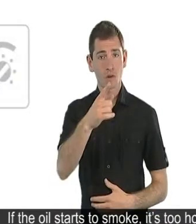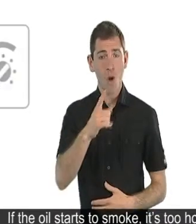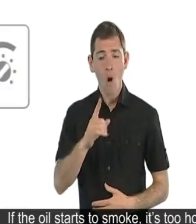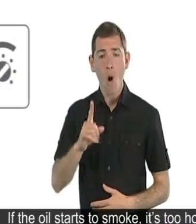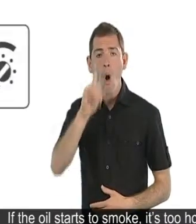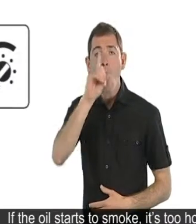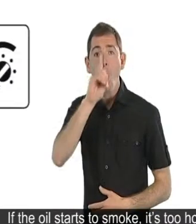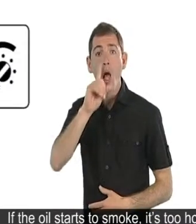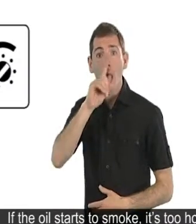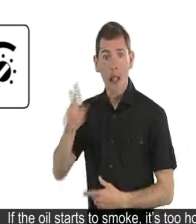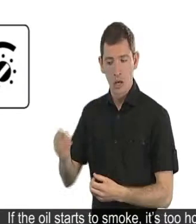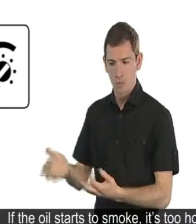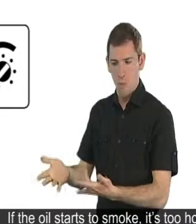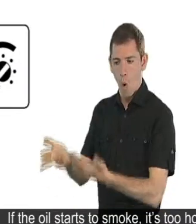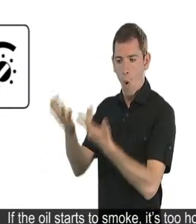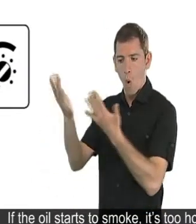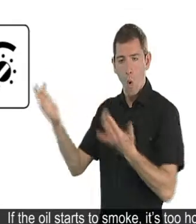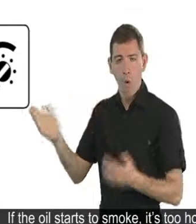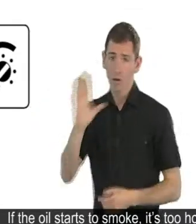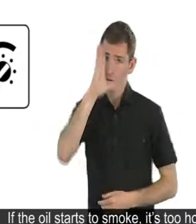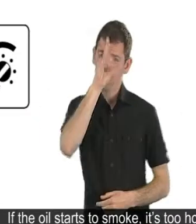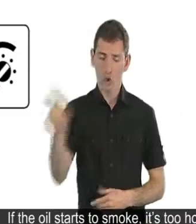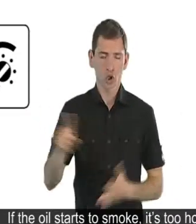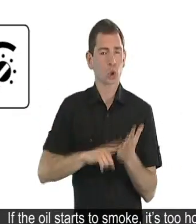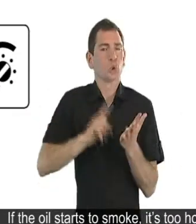If the oil starts to smoke, it's too hot.